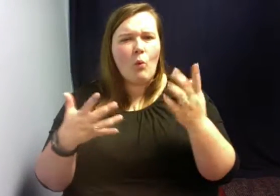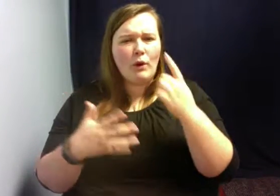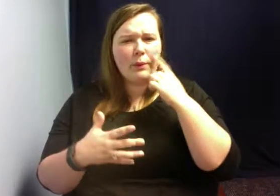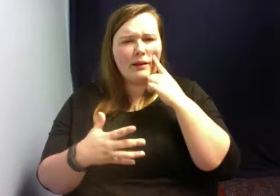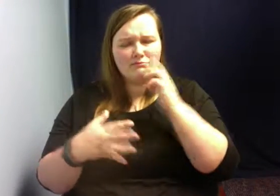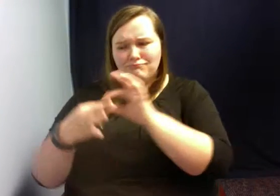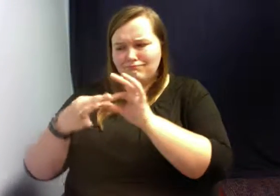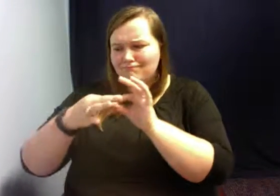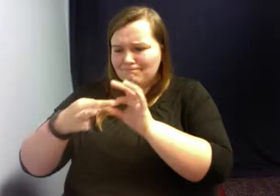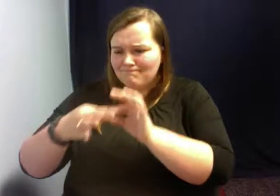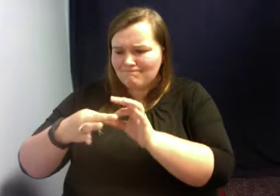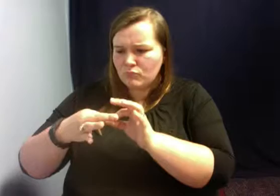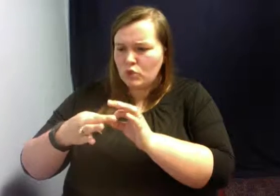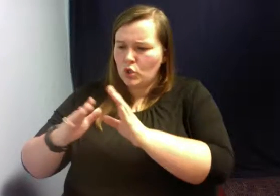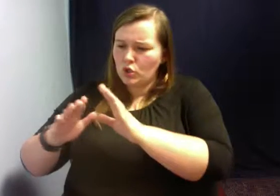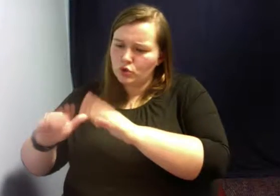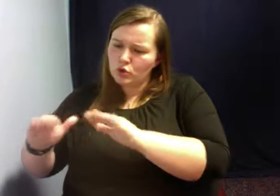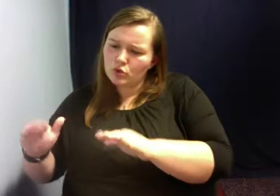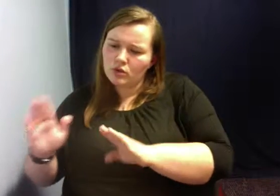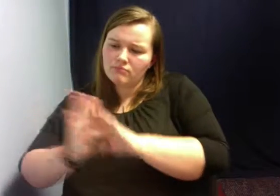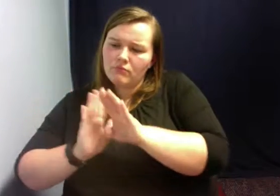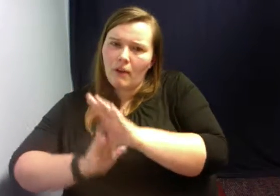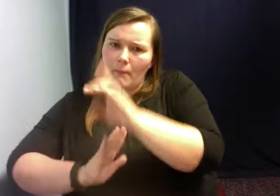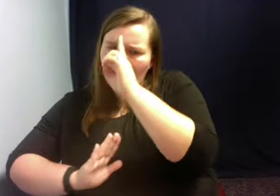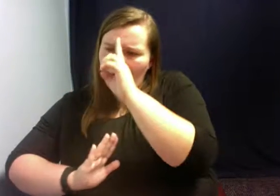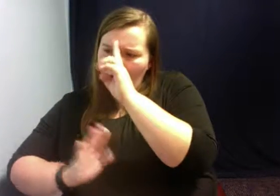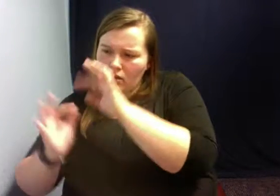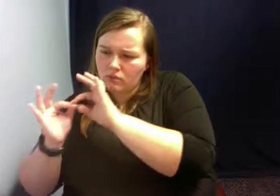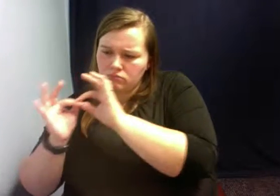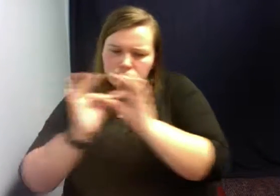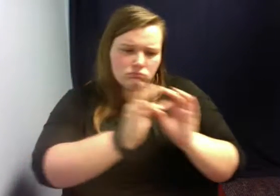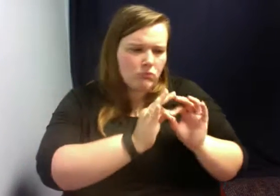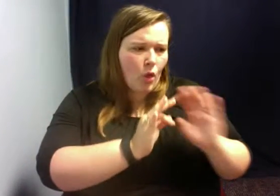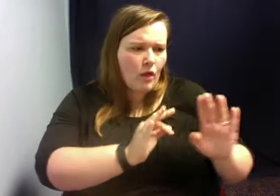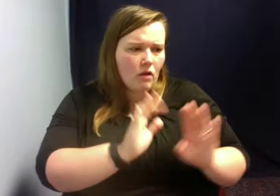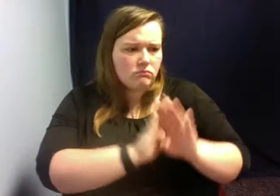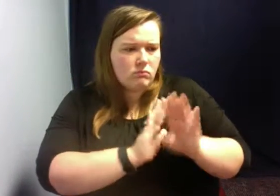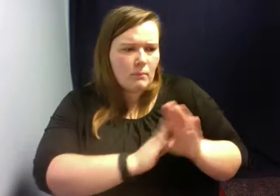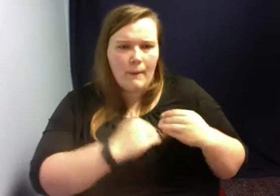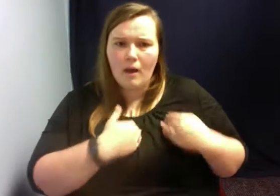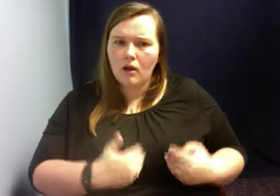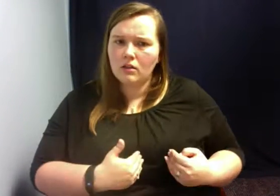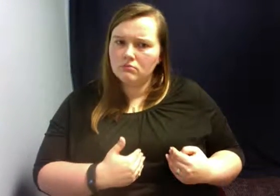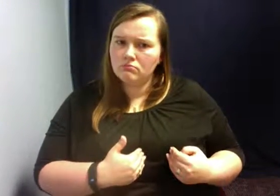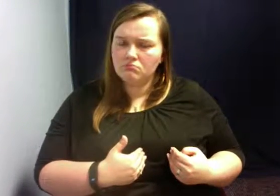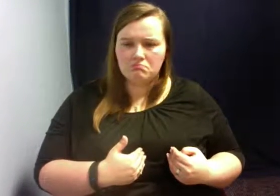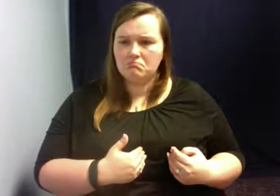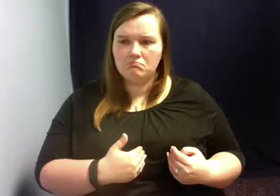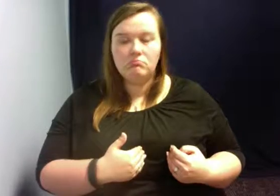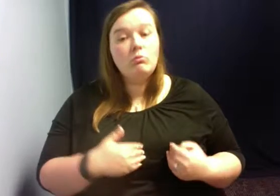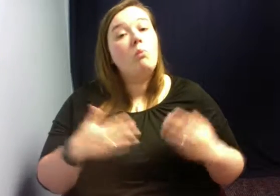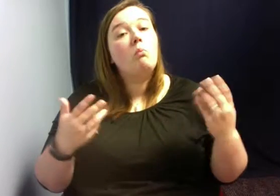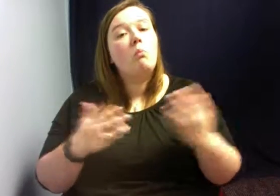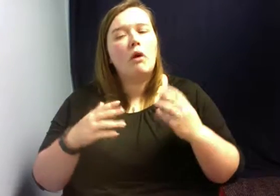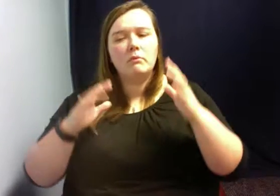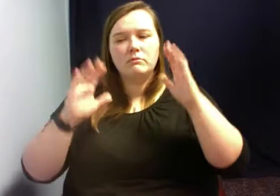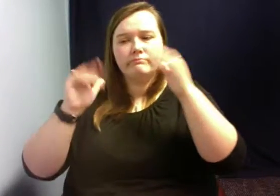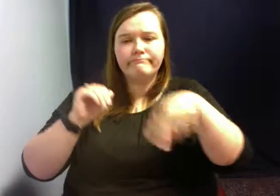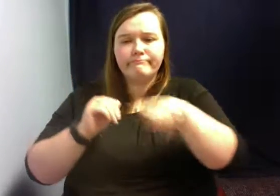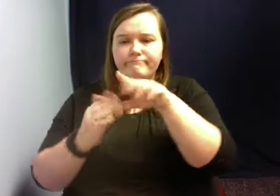is between a child's growing mind to their growing body? What can we expect our kids